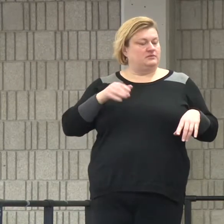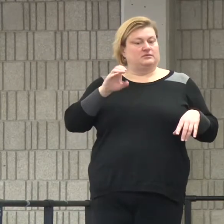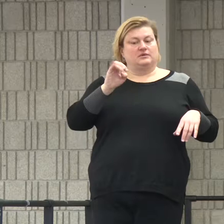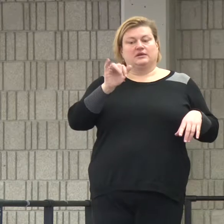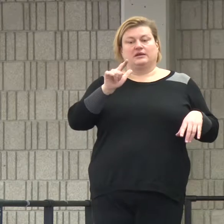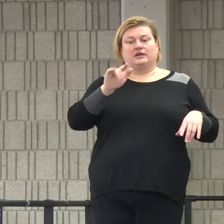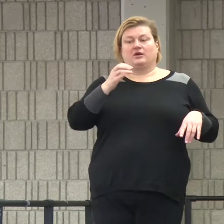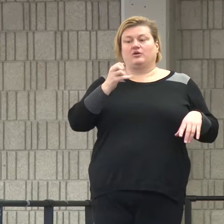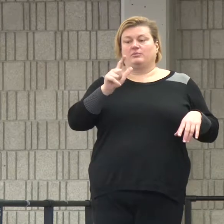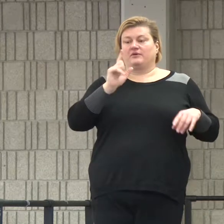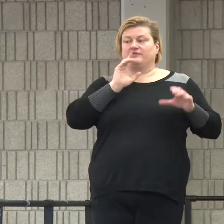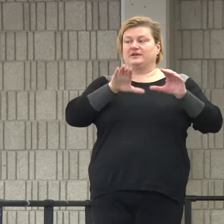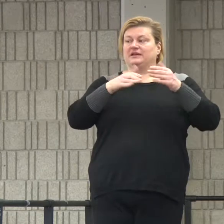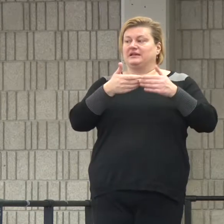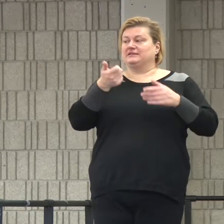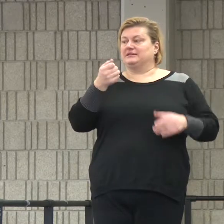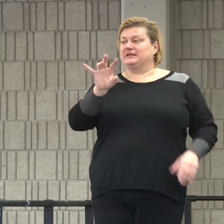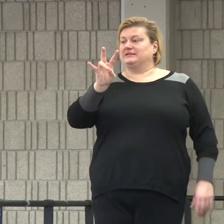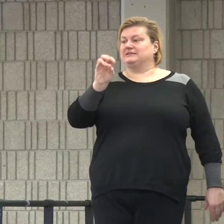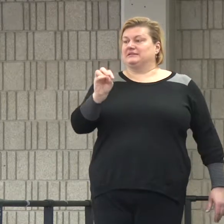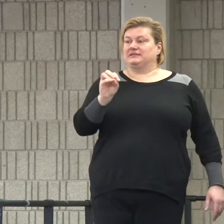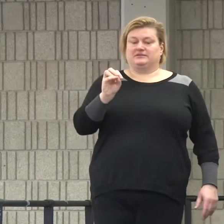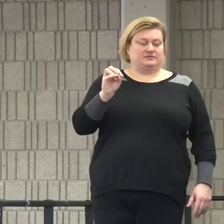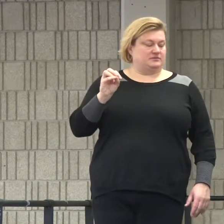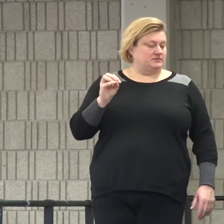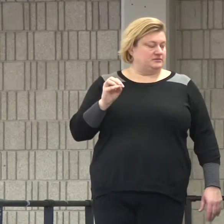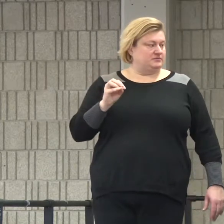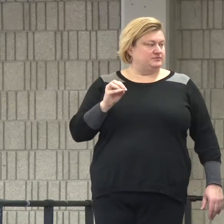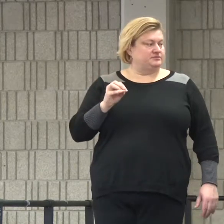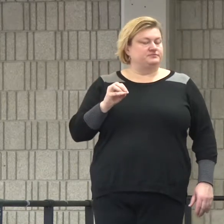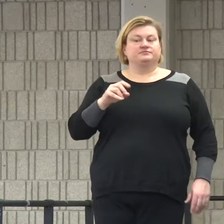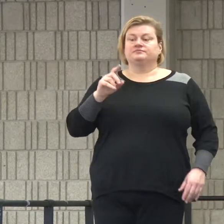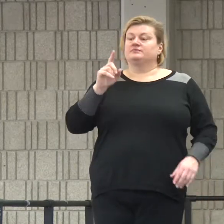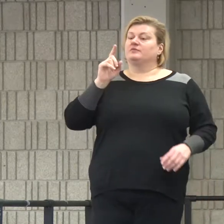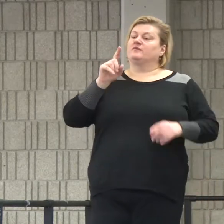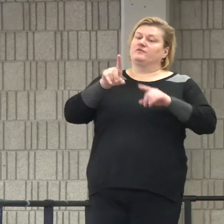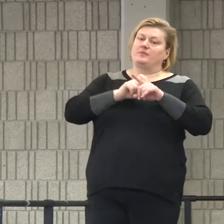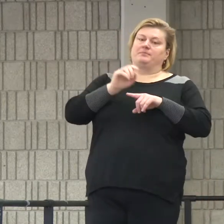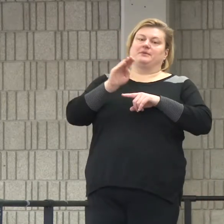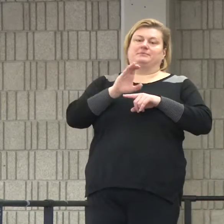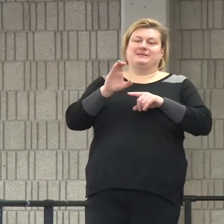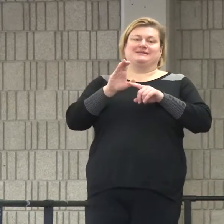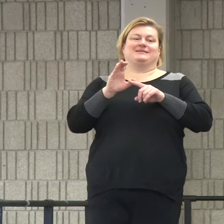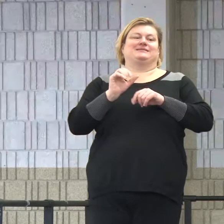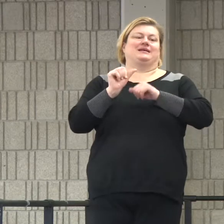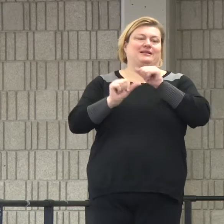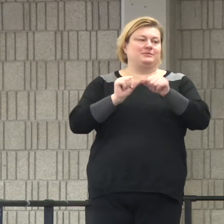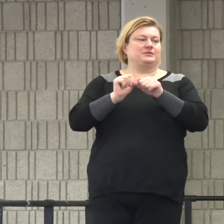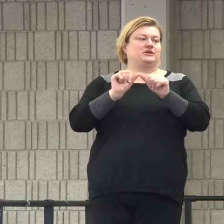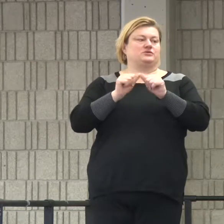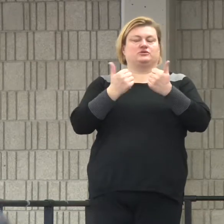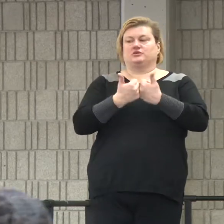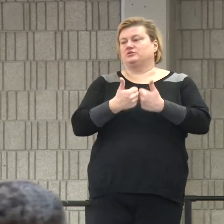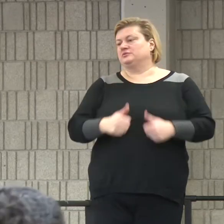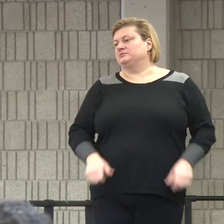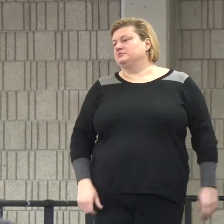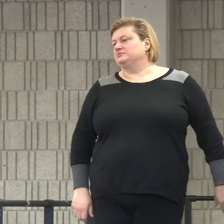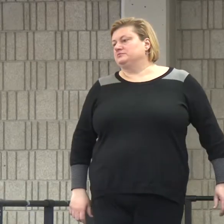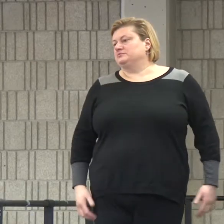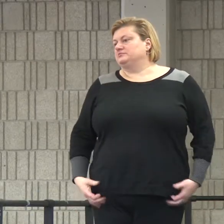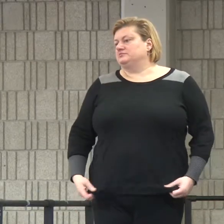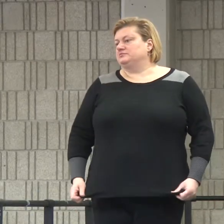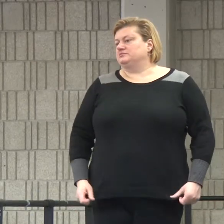of 1970, on behalf of the BCC Alumni Association. Carol Michael.